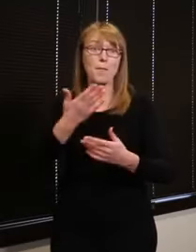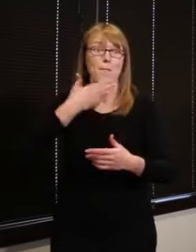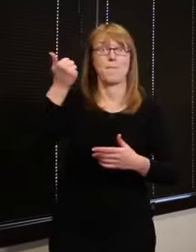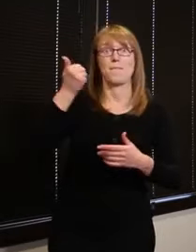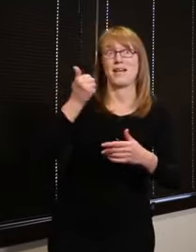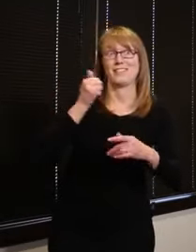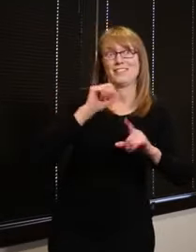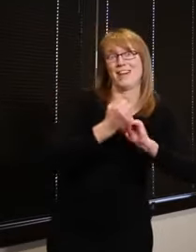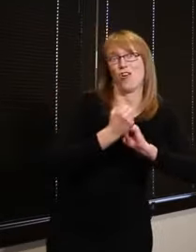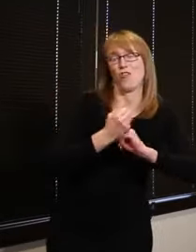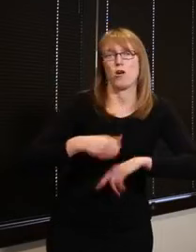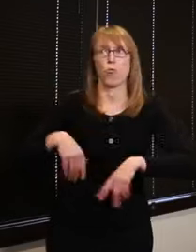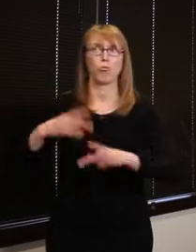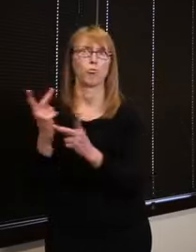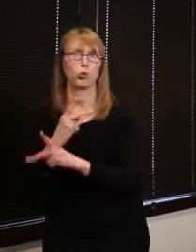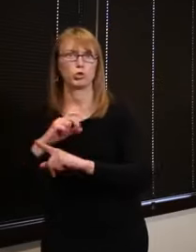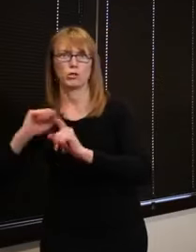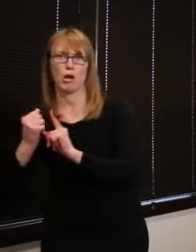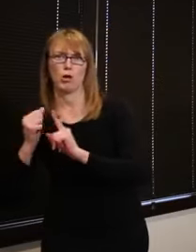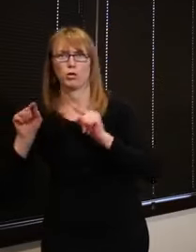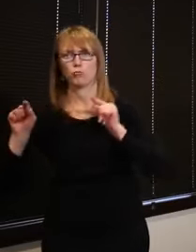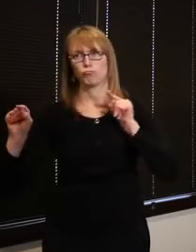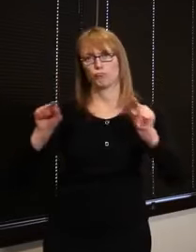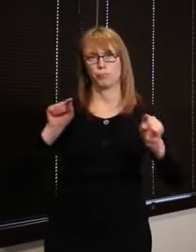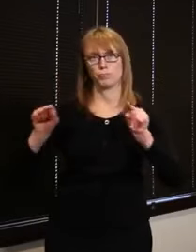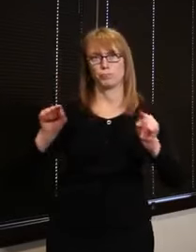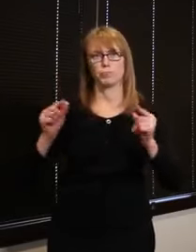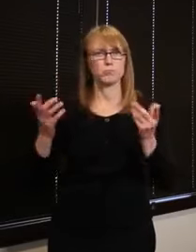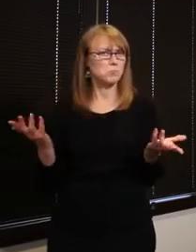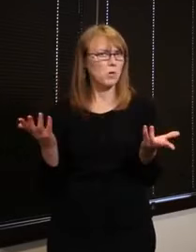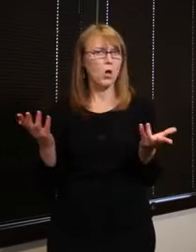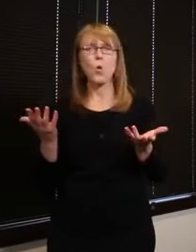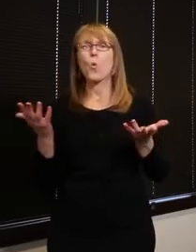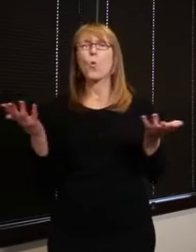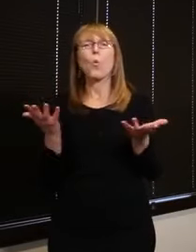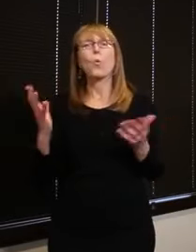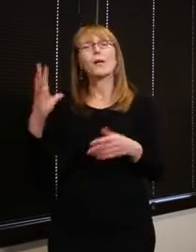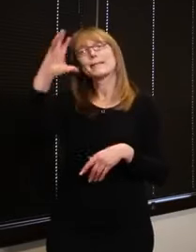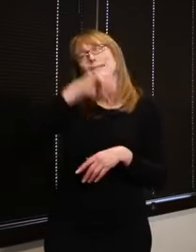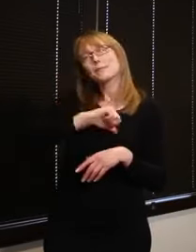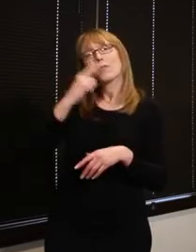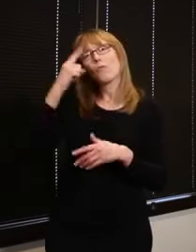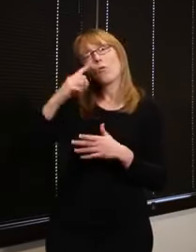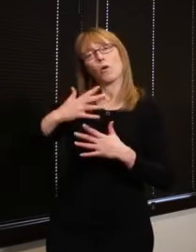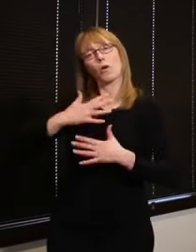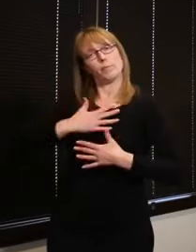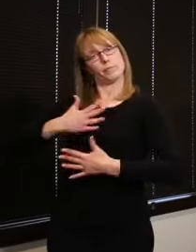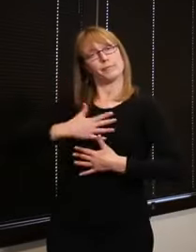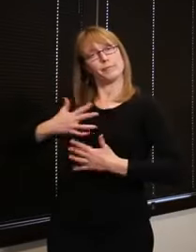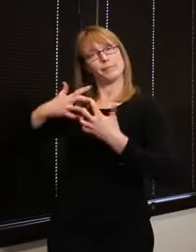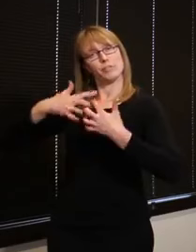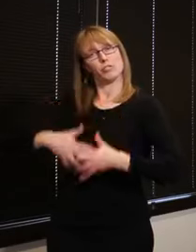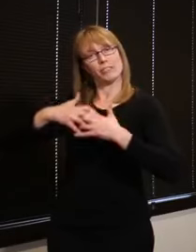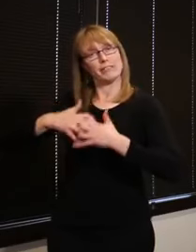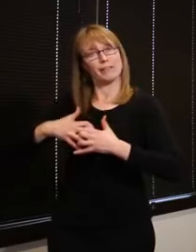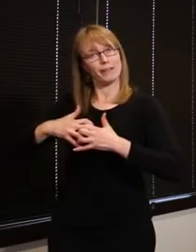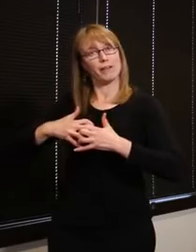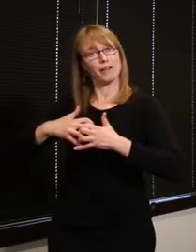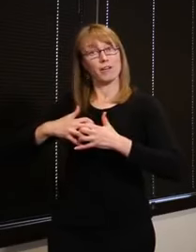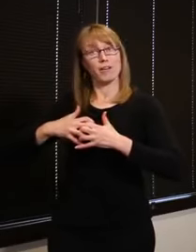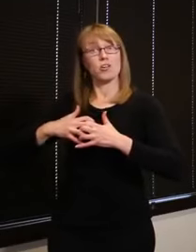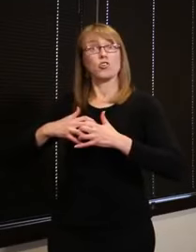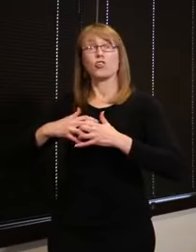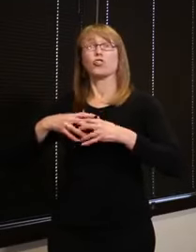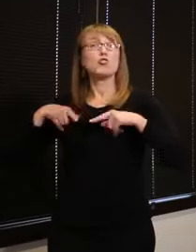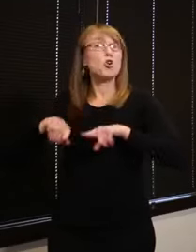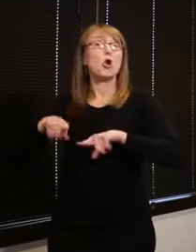each of those scenarios, what is the estimate for the number of ventilators that would be in use at the peak?